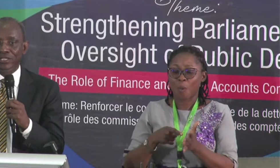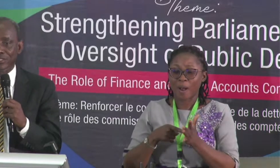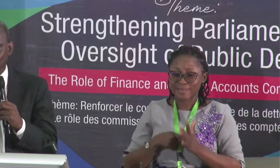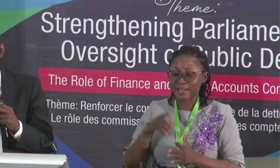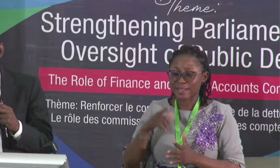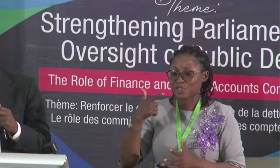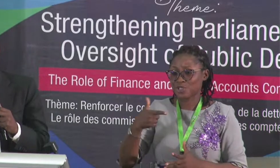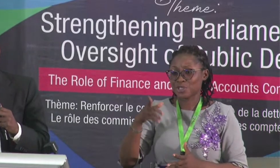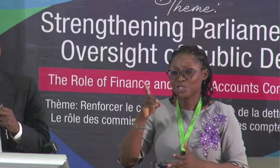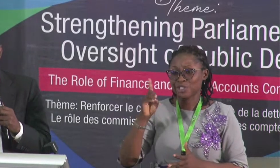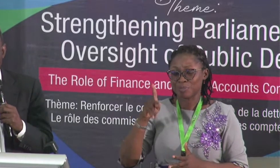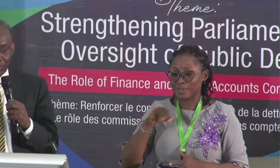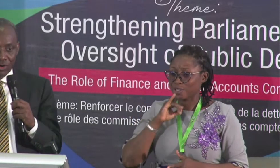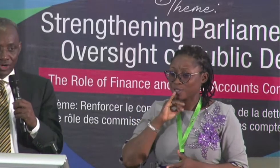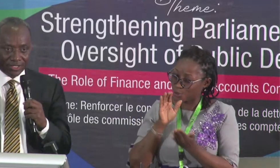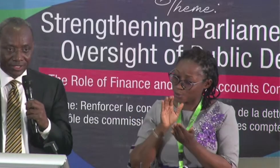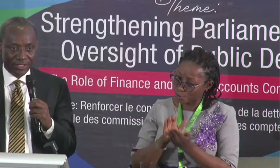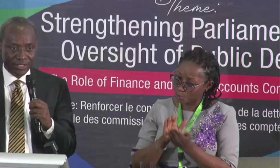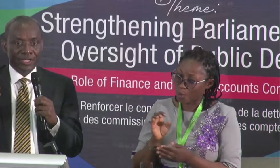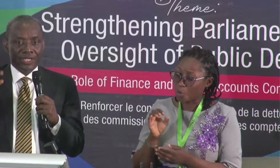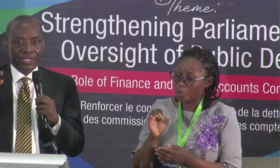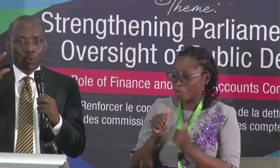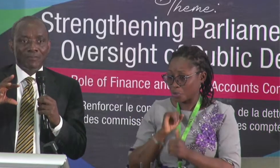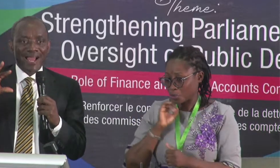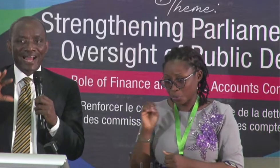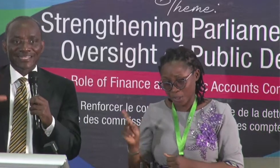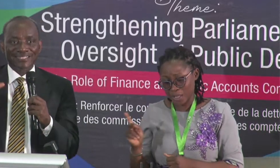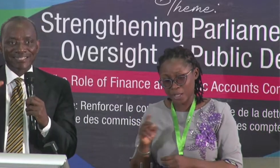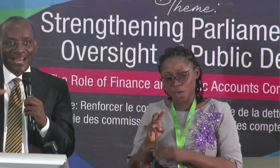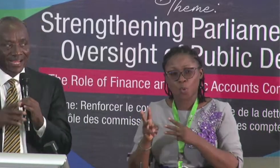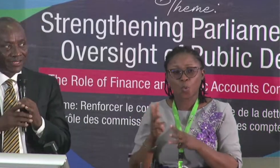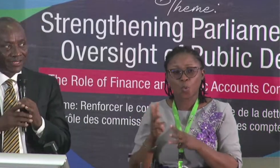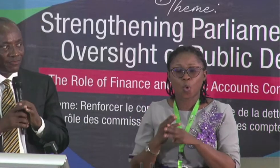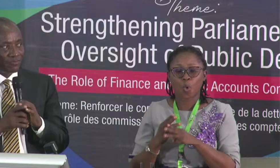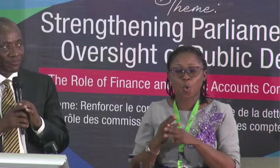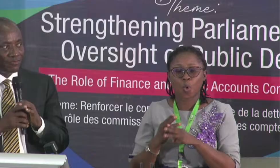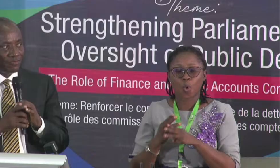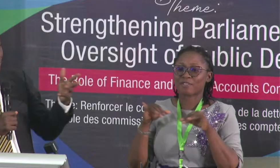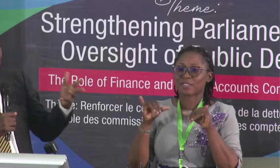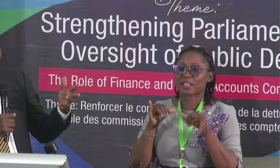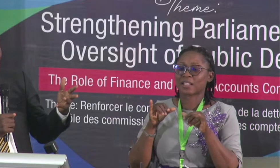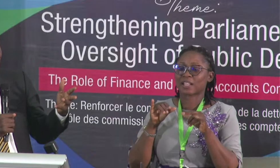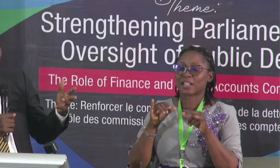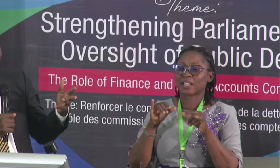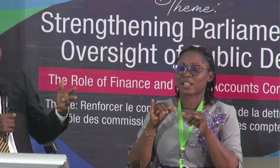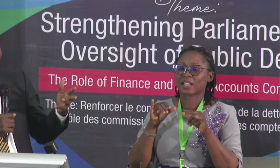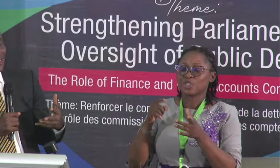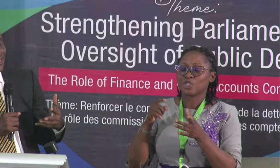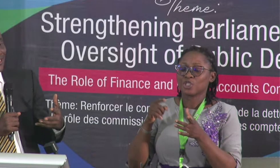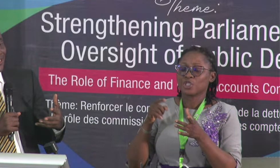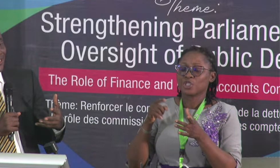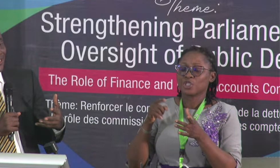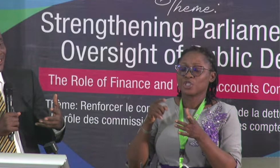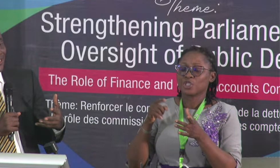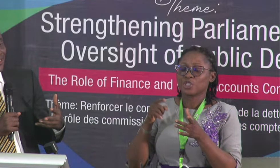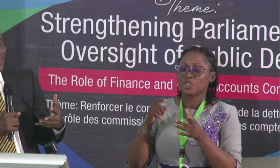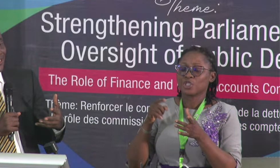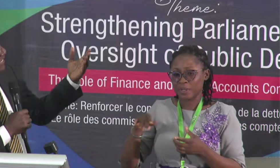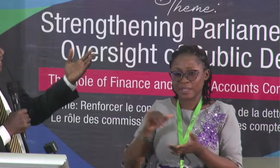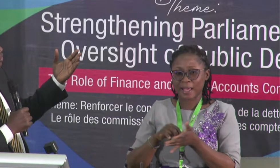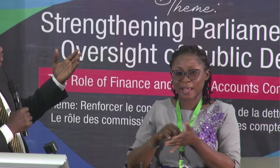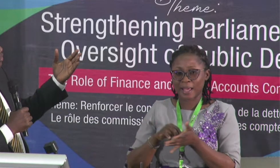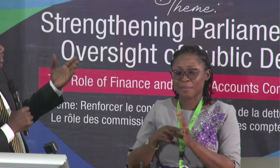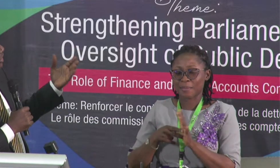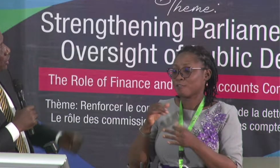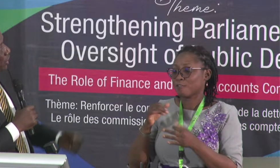GDP is small, which is okay. The World Bank has a standard for debt to GDP, and that standard means if your